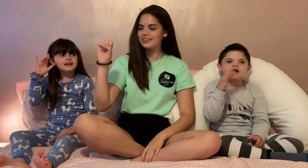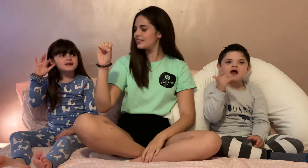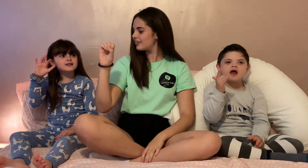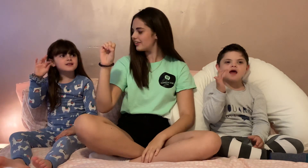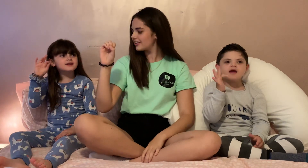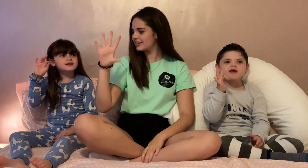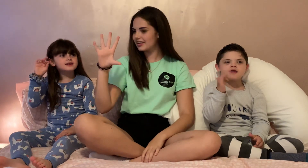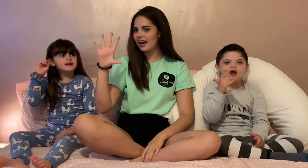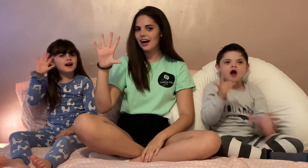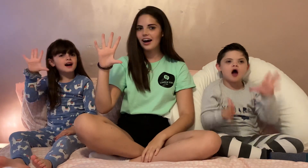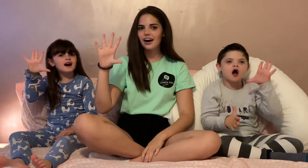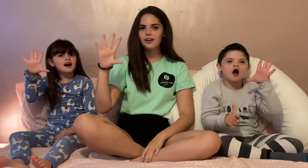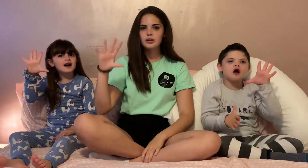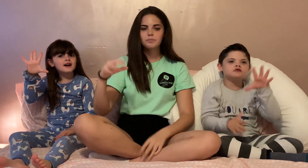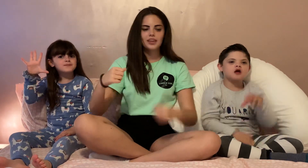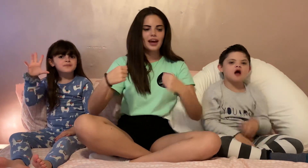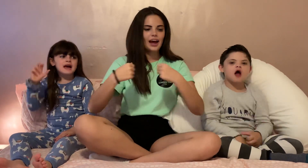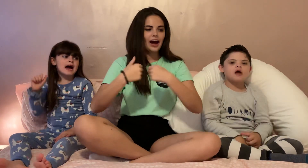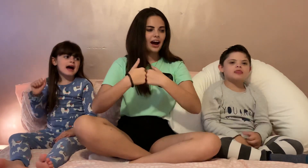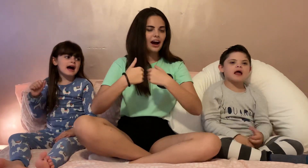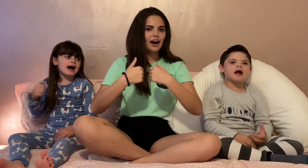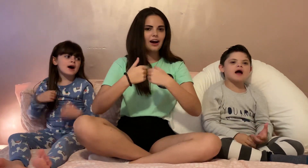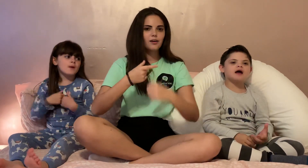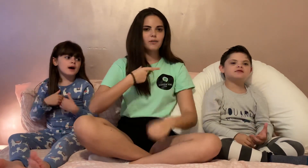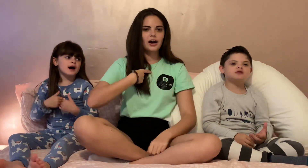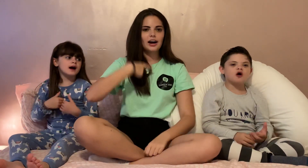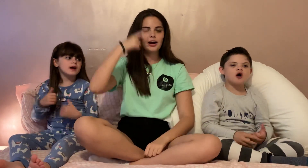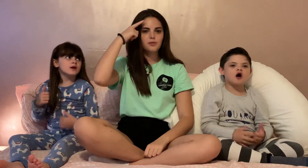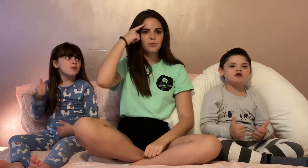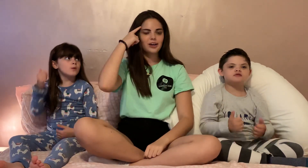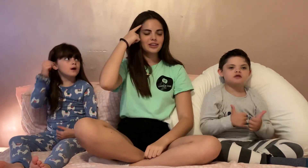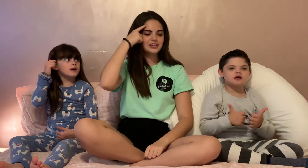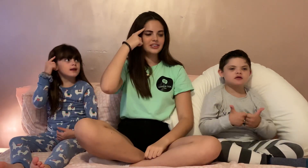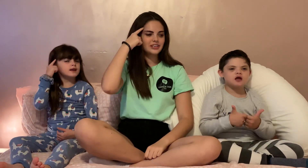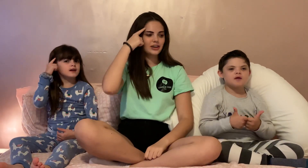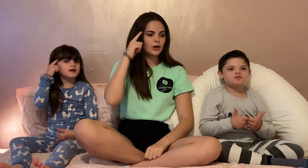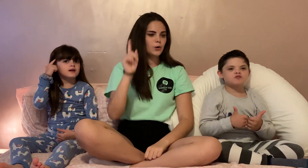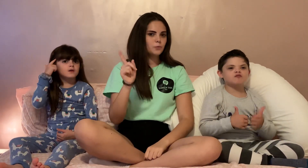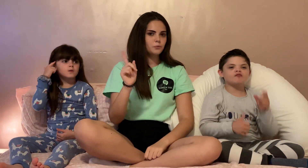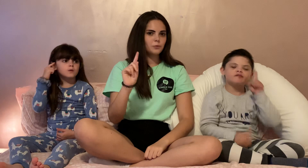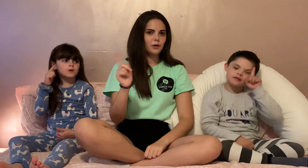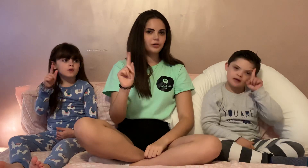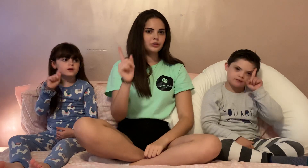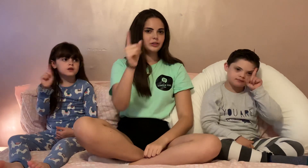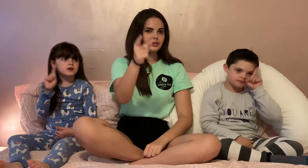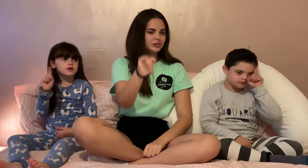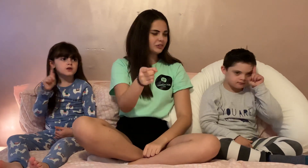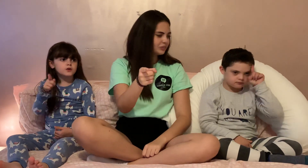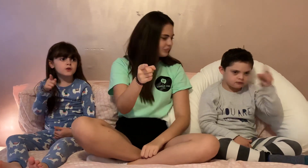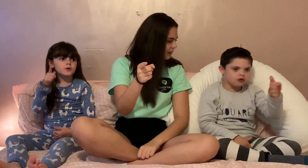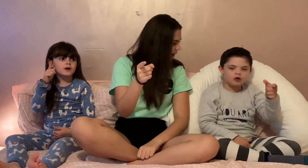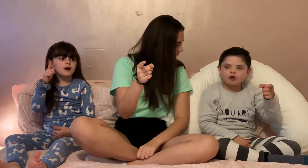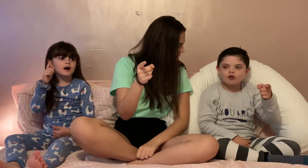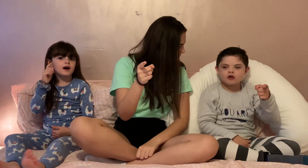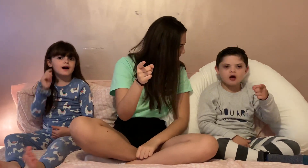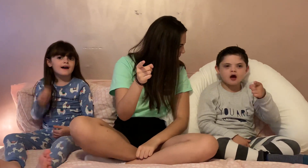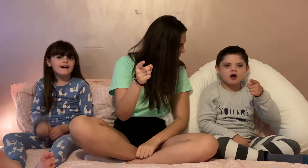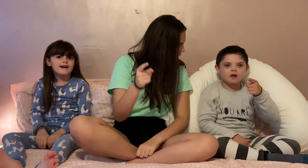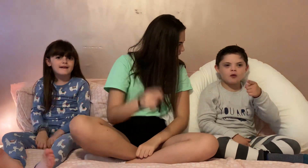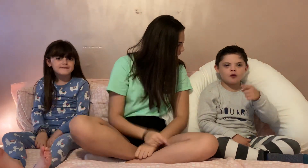little star, how I wonder what you are.